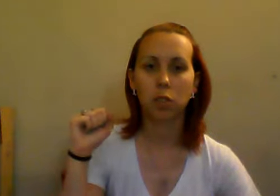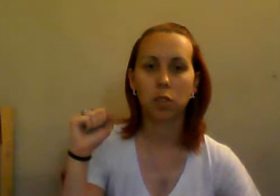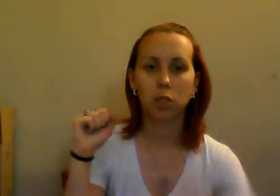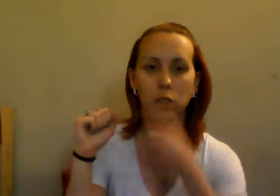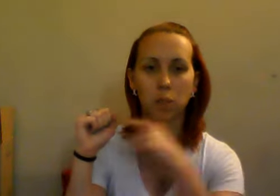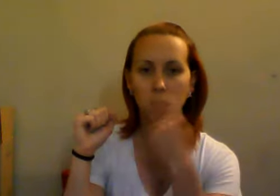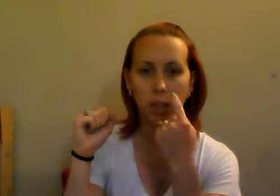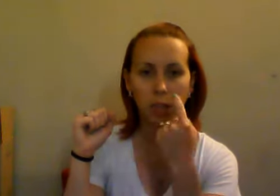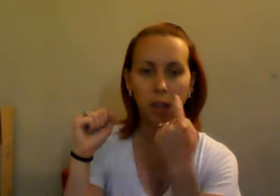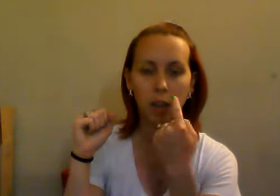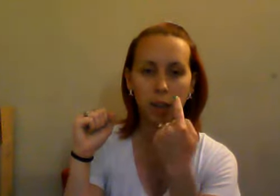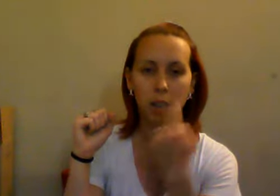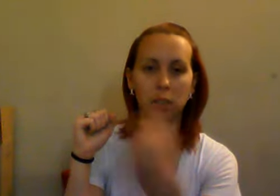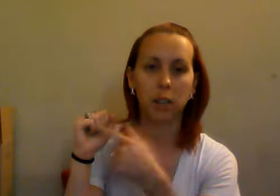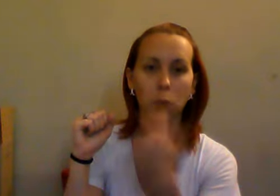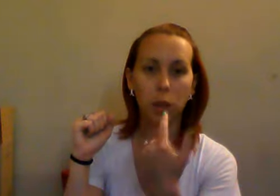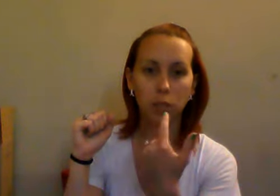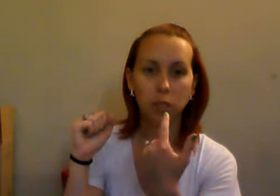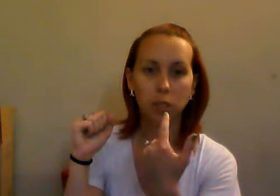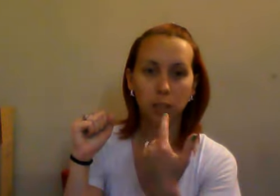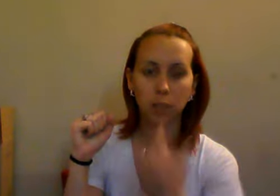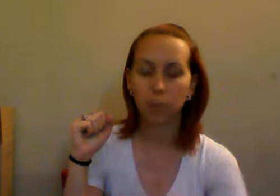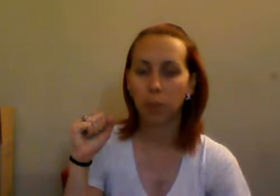that you can maintain eye contact while you're signing.